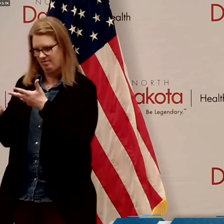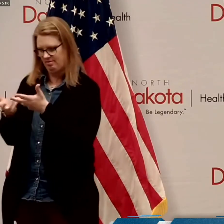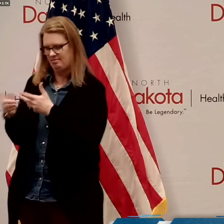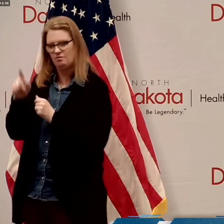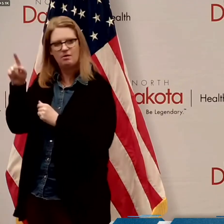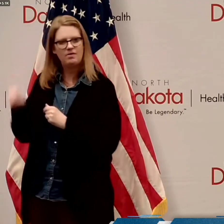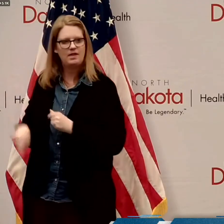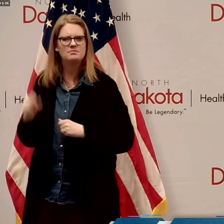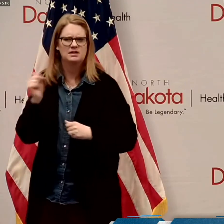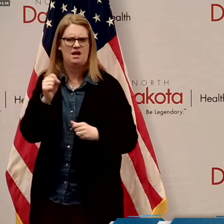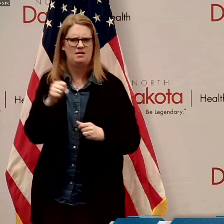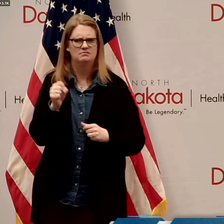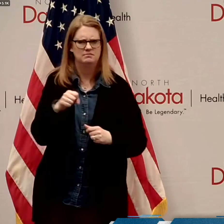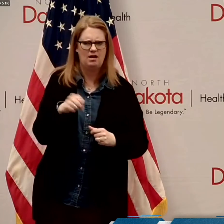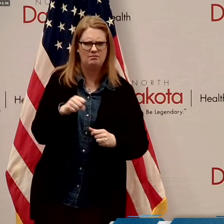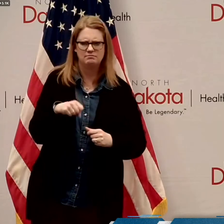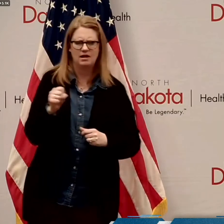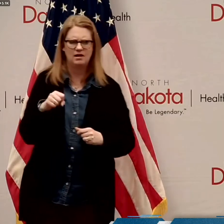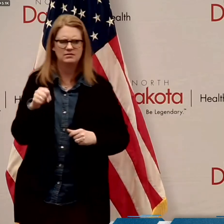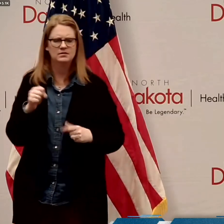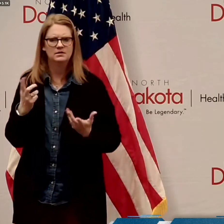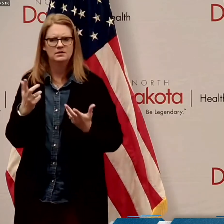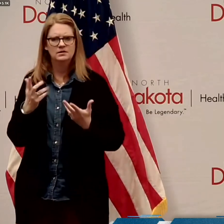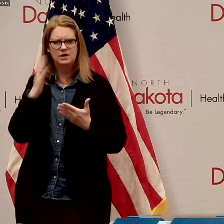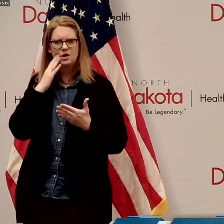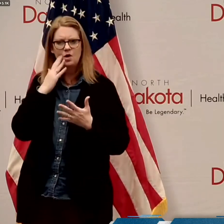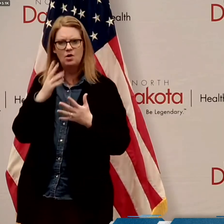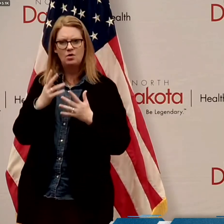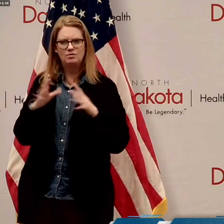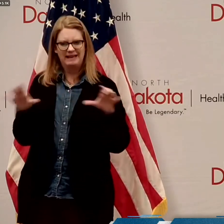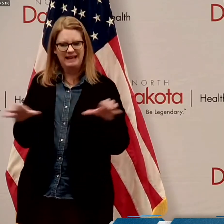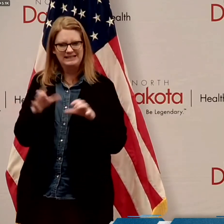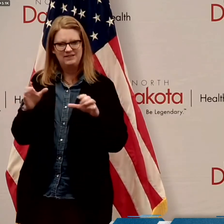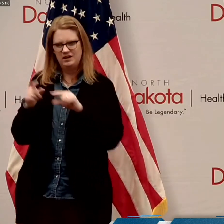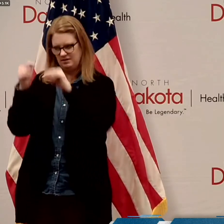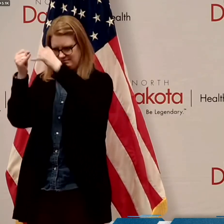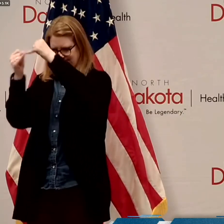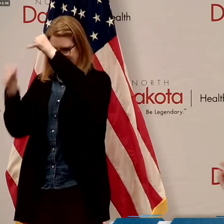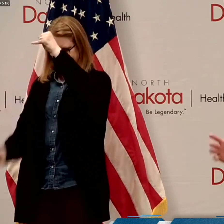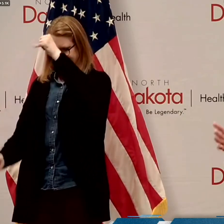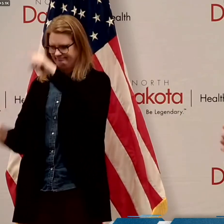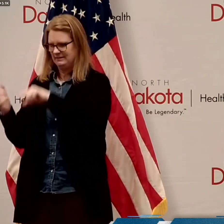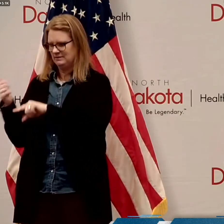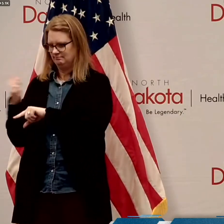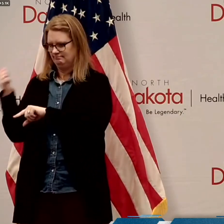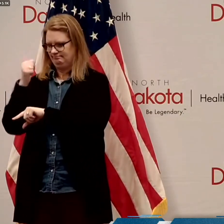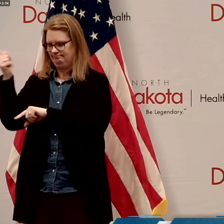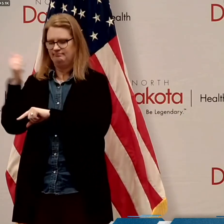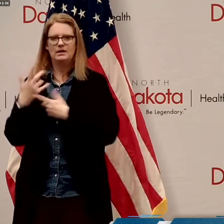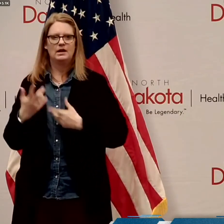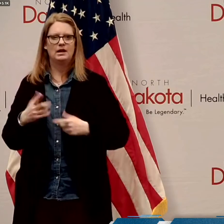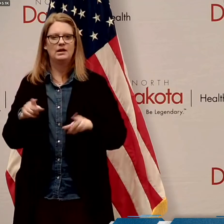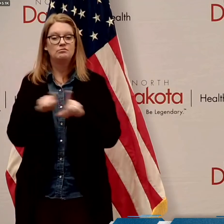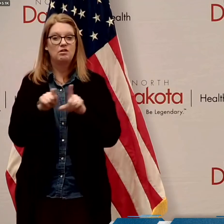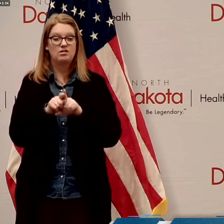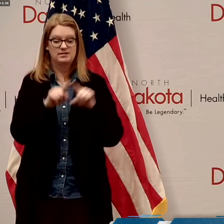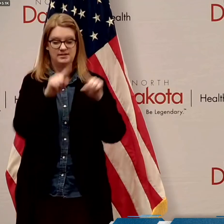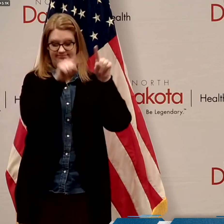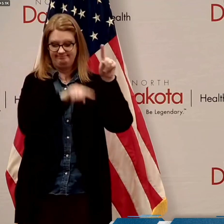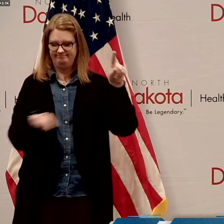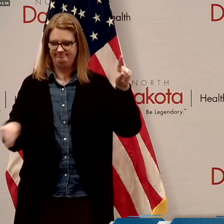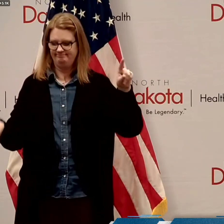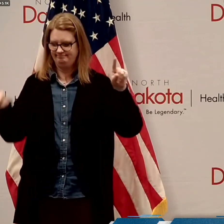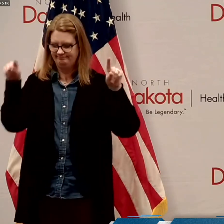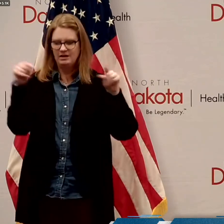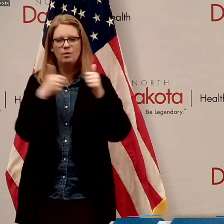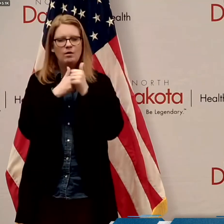where we do have a lot of cross-border activity on all sides, and we're tracking the active